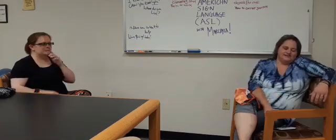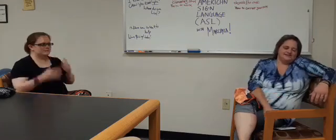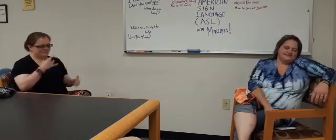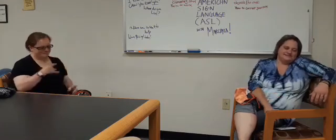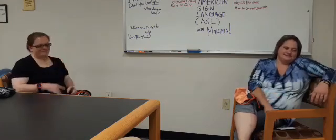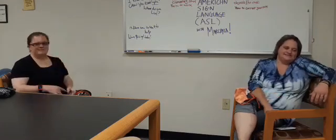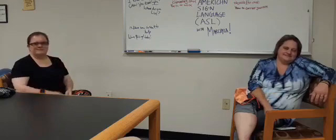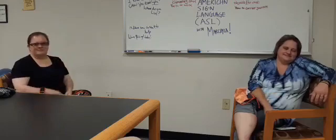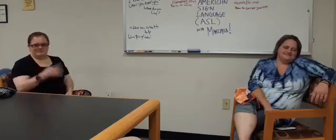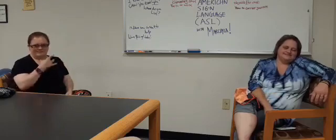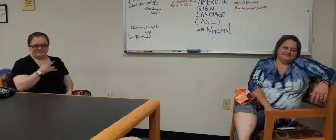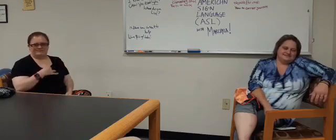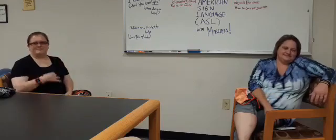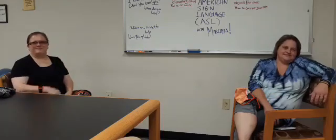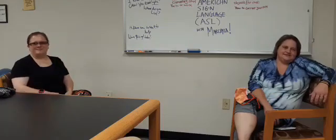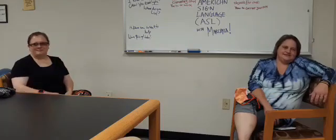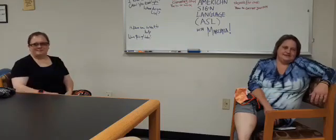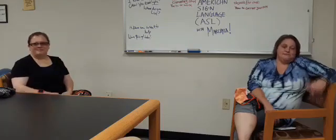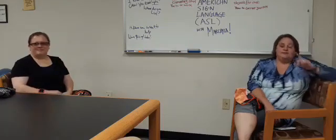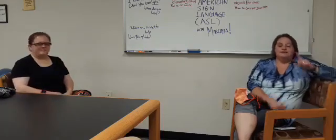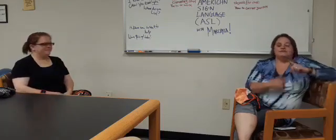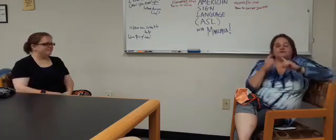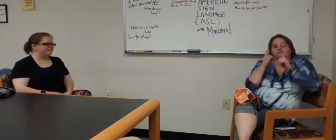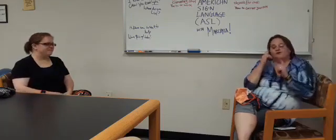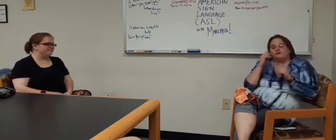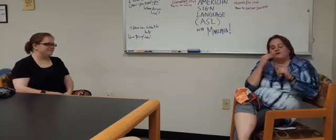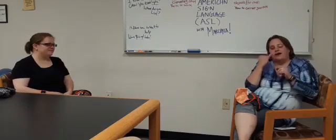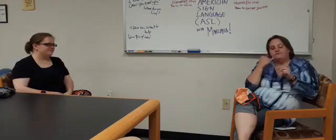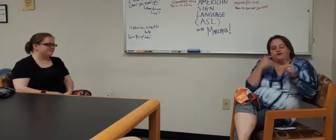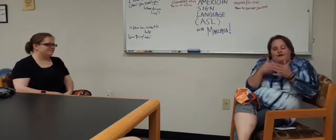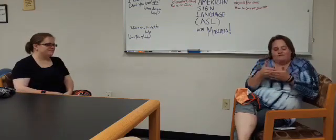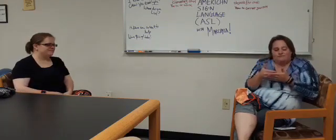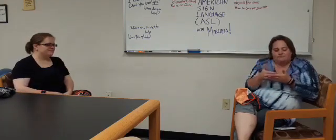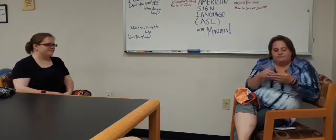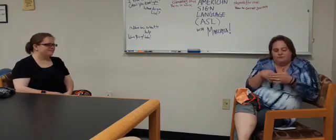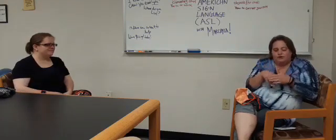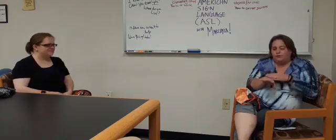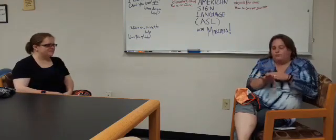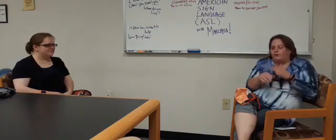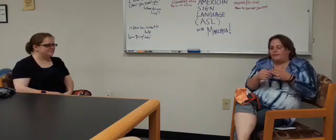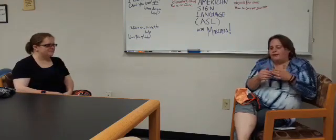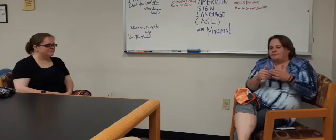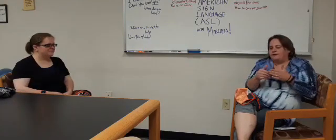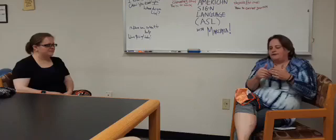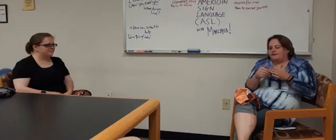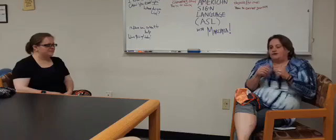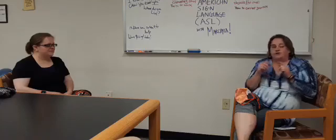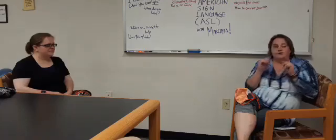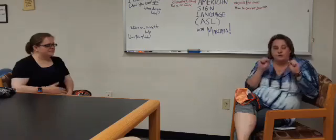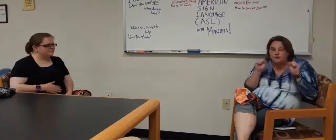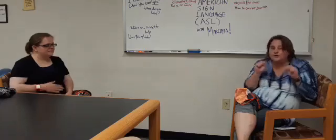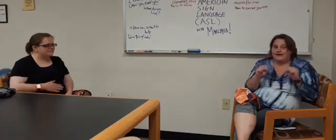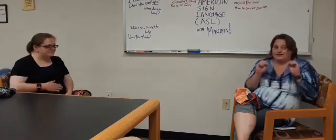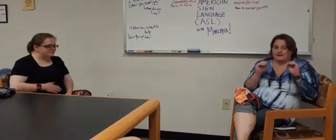is hungry. Mm-hmm. But if you have a newborn baby, you can't teach them